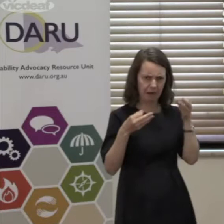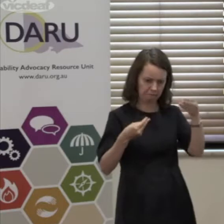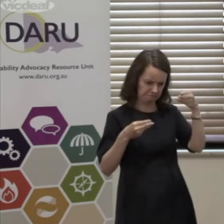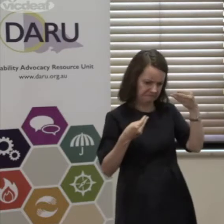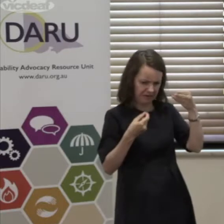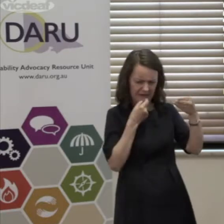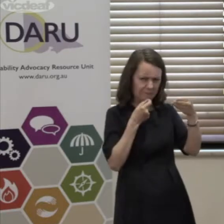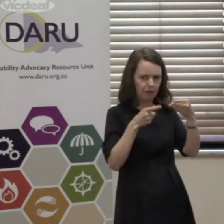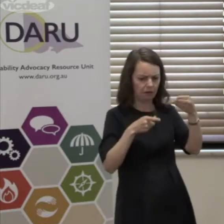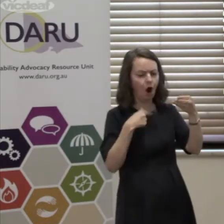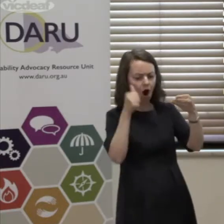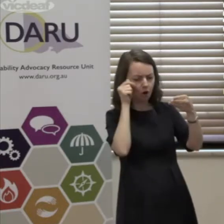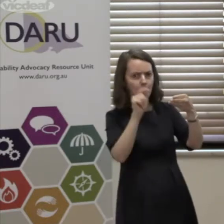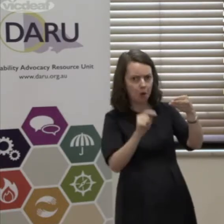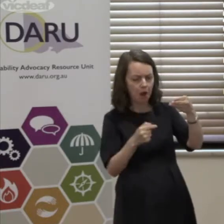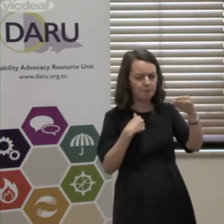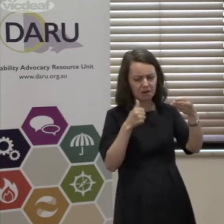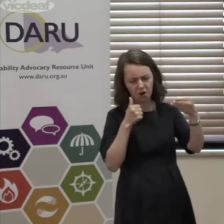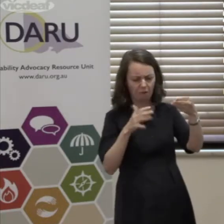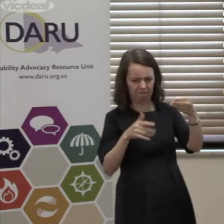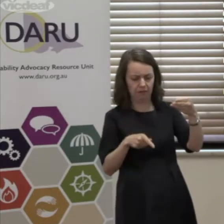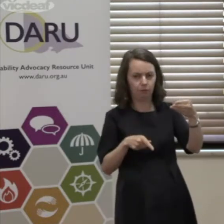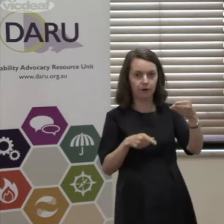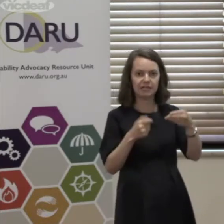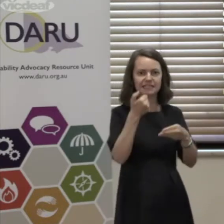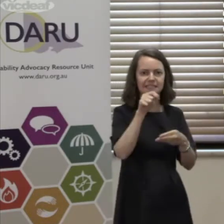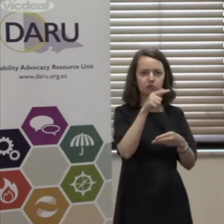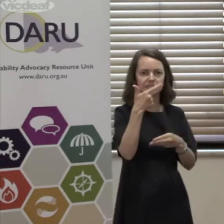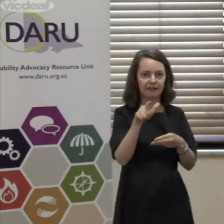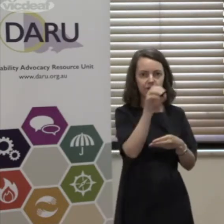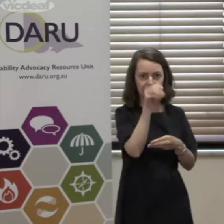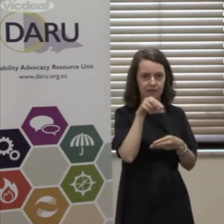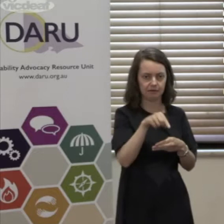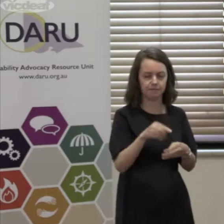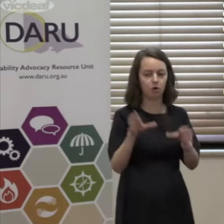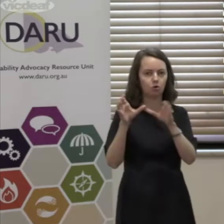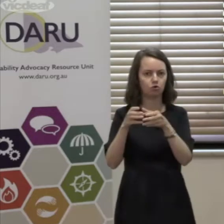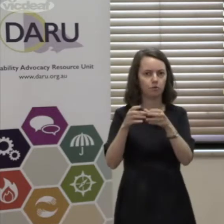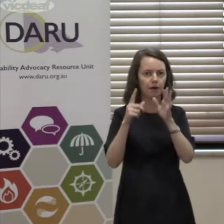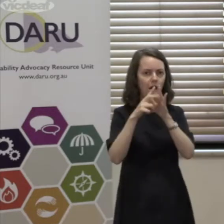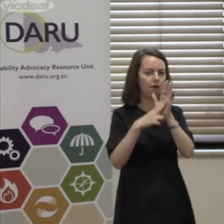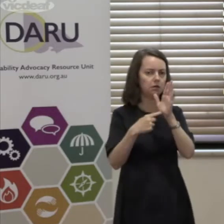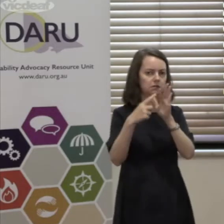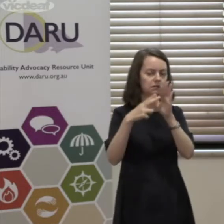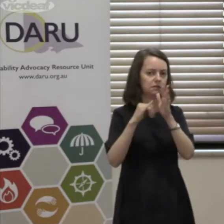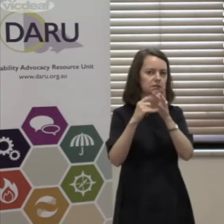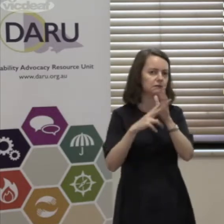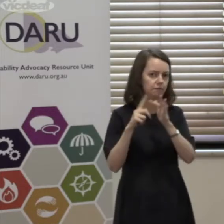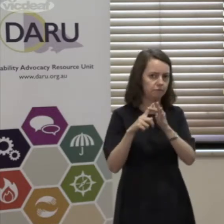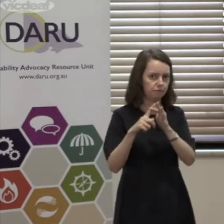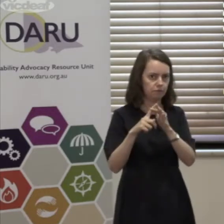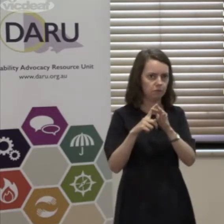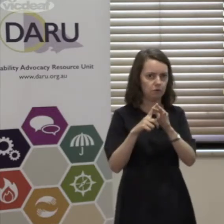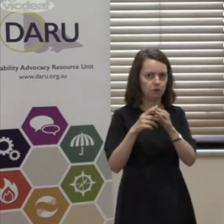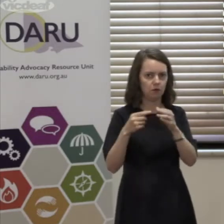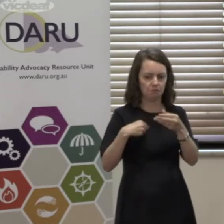of participants. And then there's intensive. So participants who require a high level of support and are likely to need